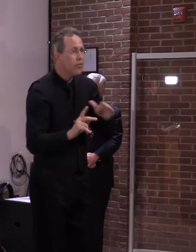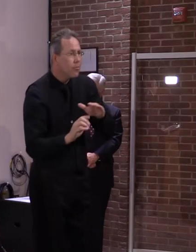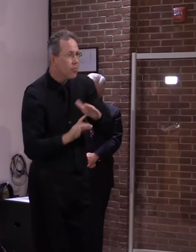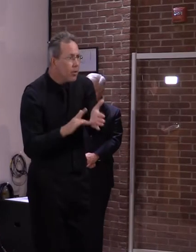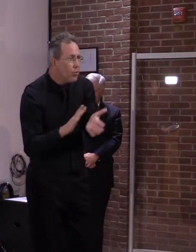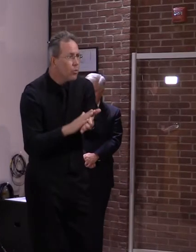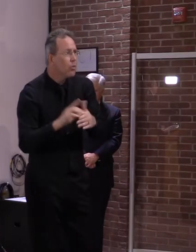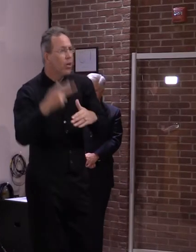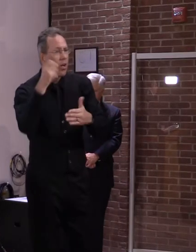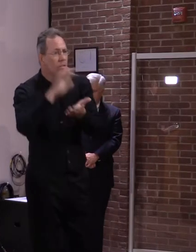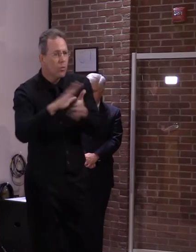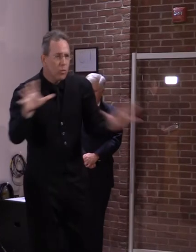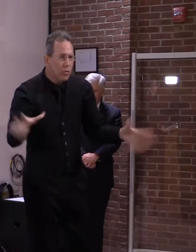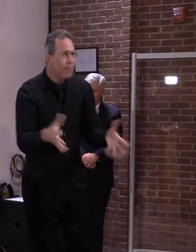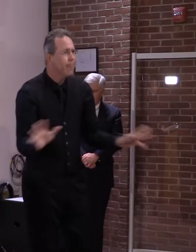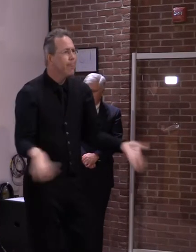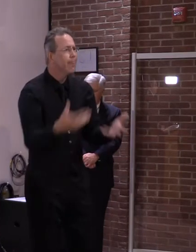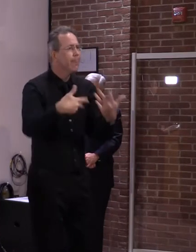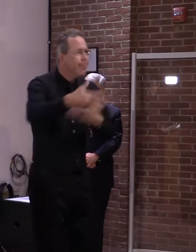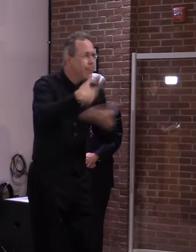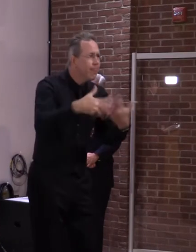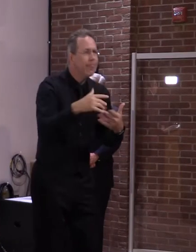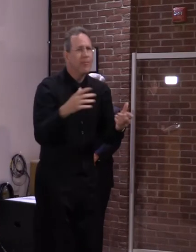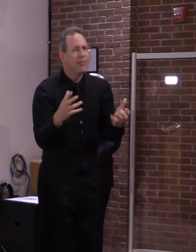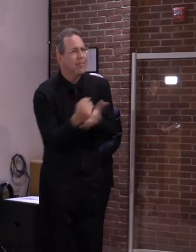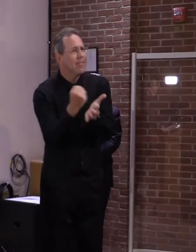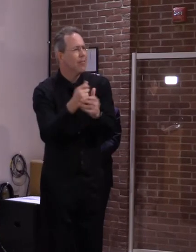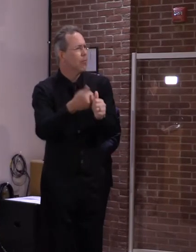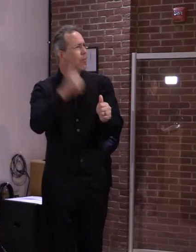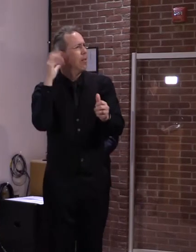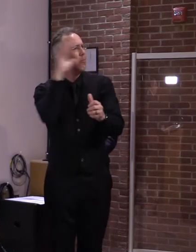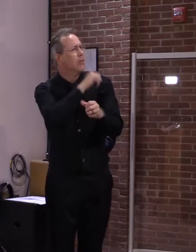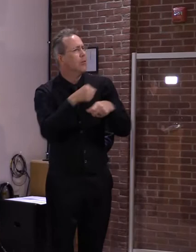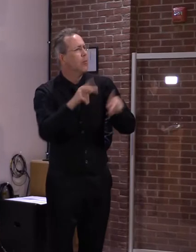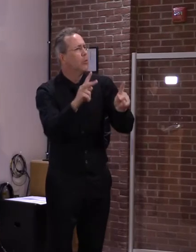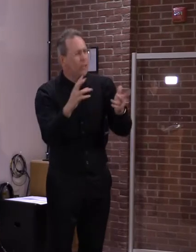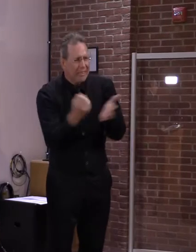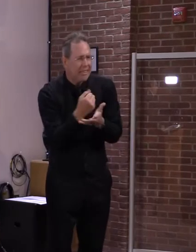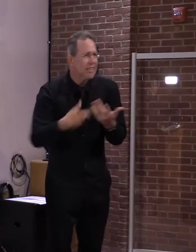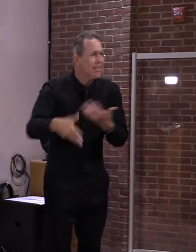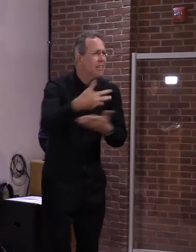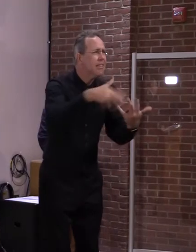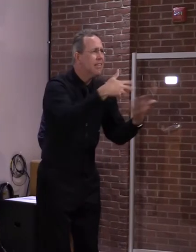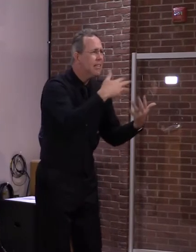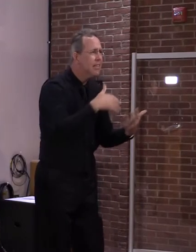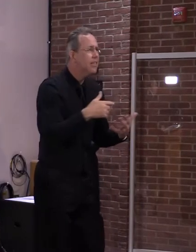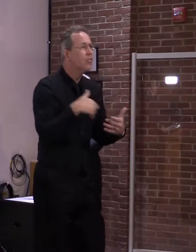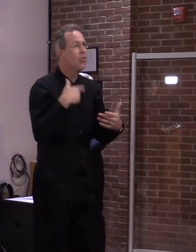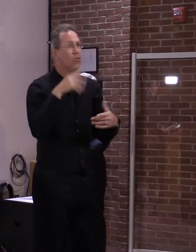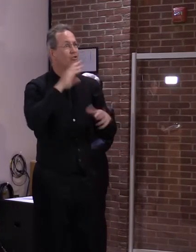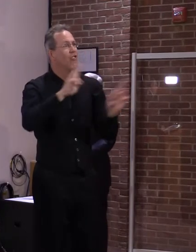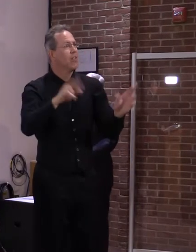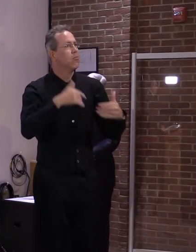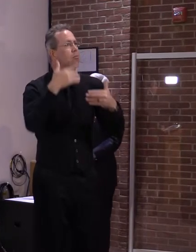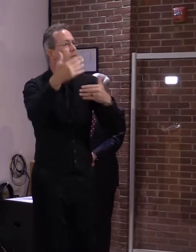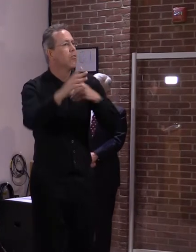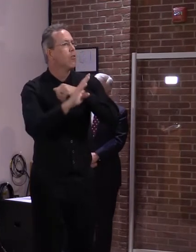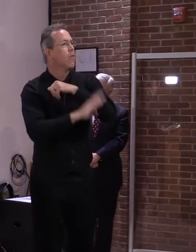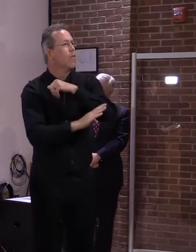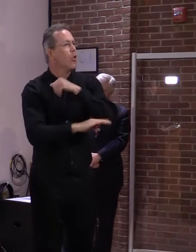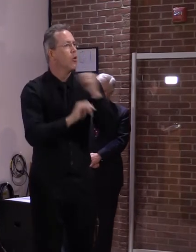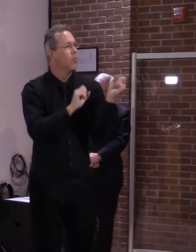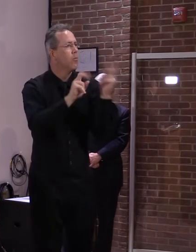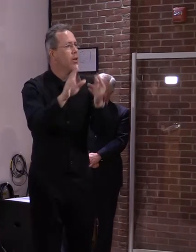serve the schools well in the fall. Mentoring is a critical piece of that. It's a great idea. We have had some